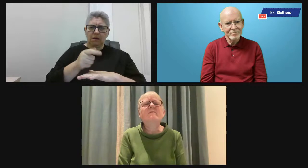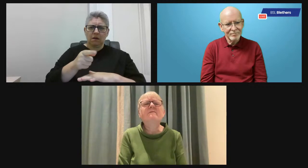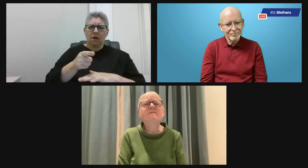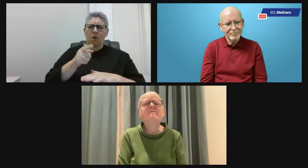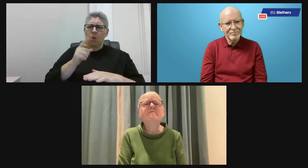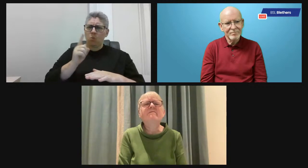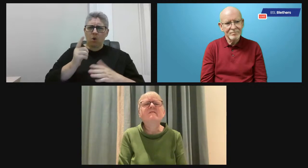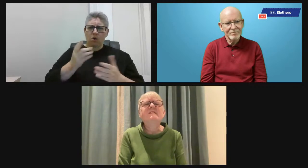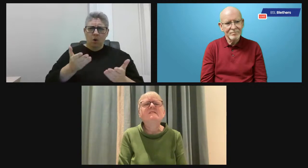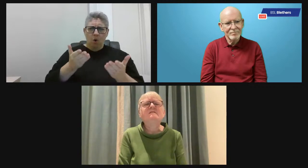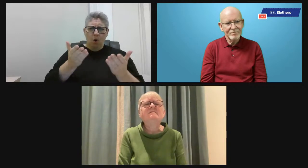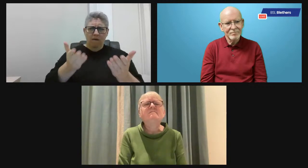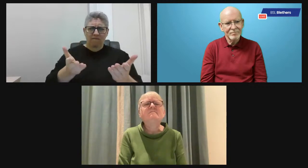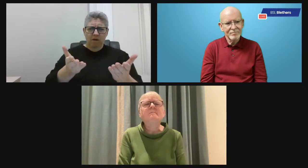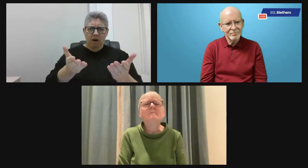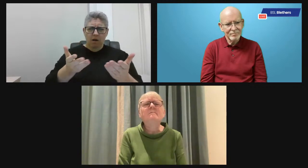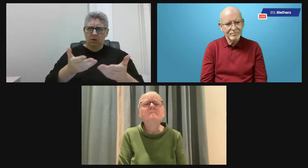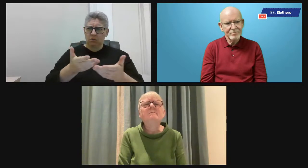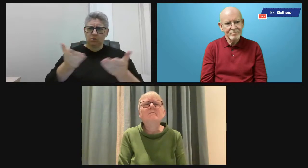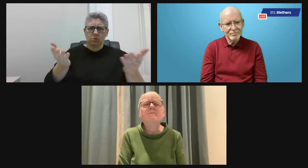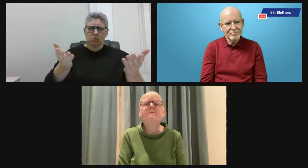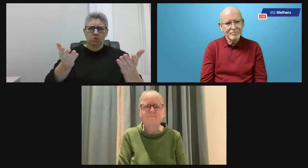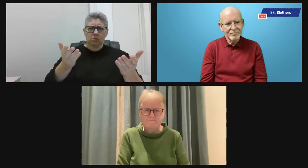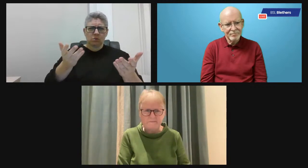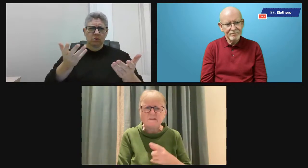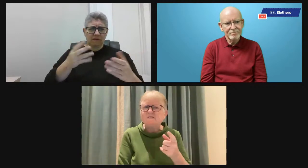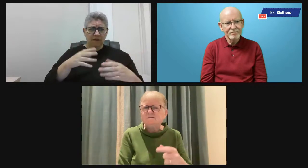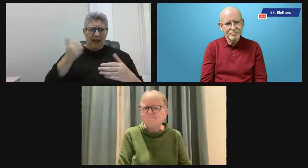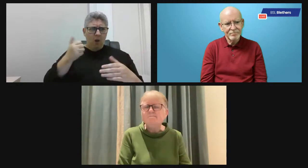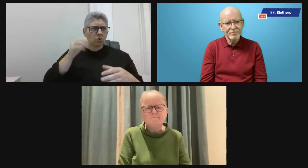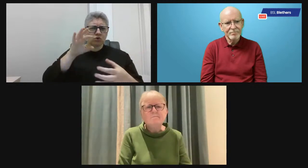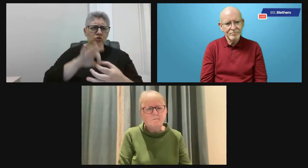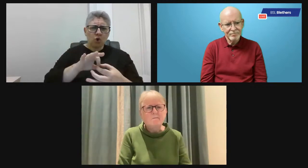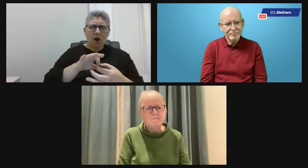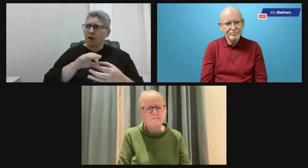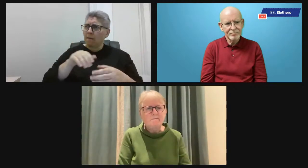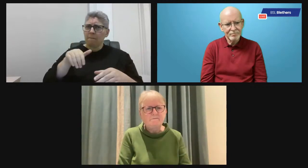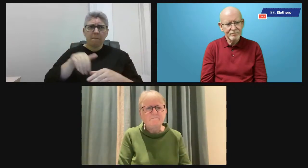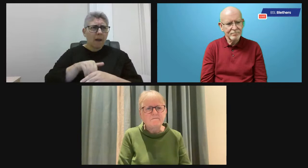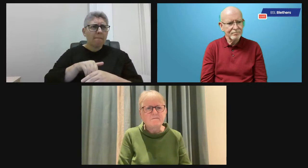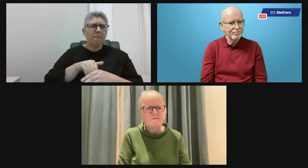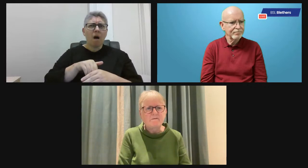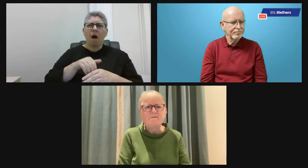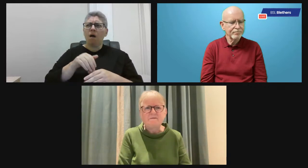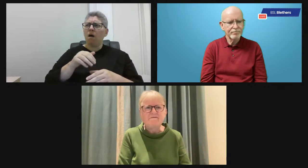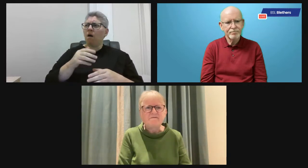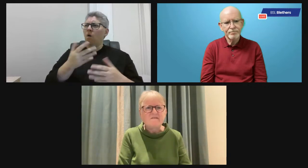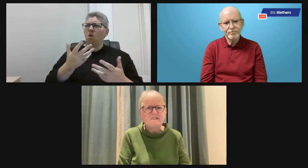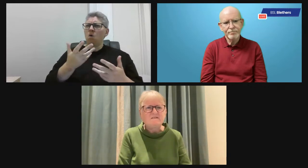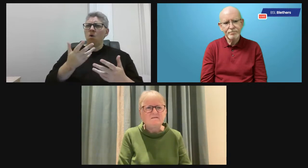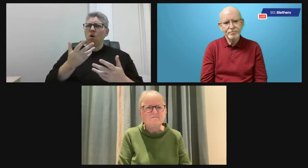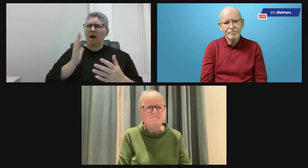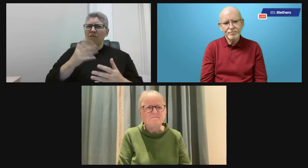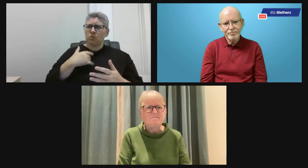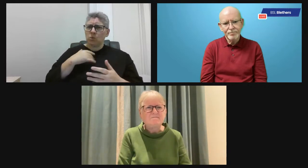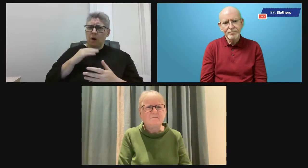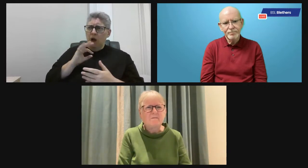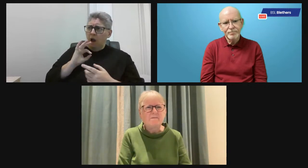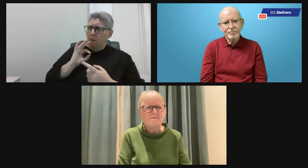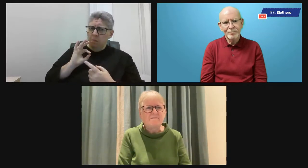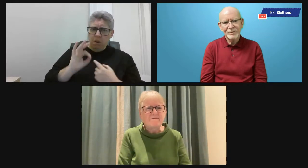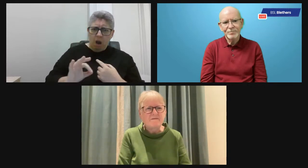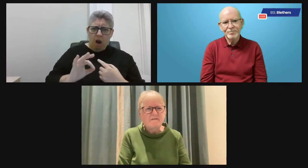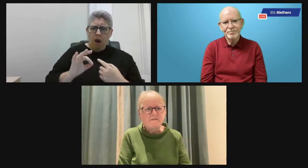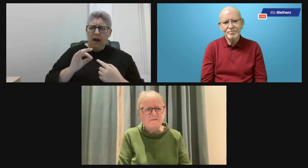wee second just now when we talk about the association, when it was established? What did it offer to